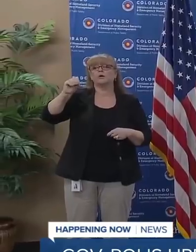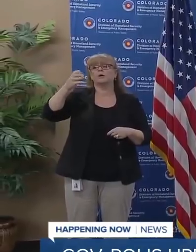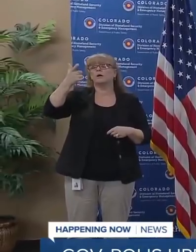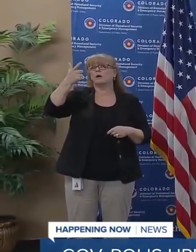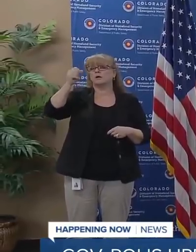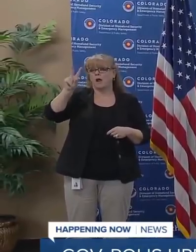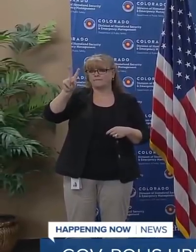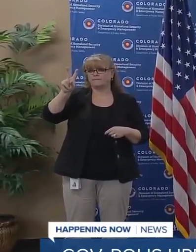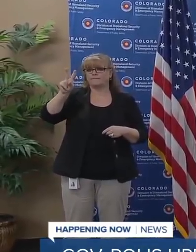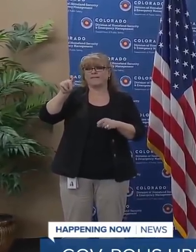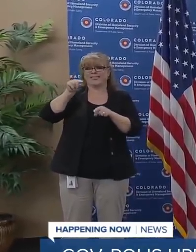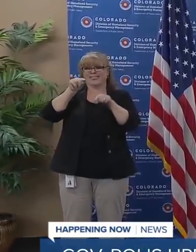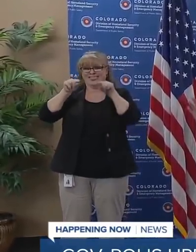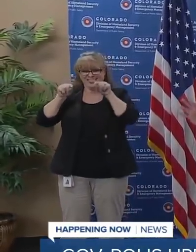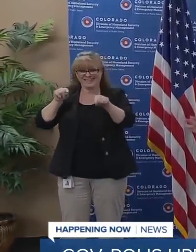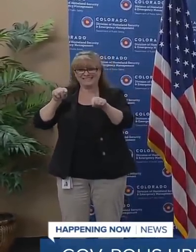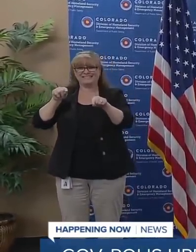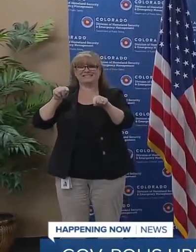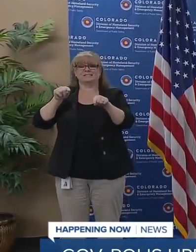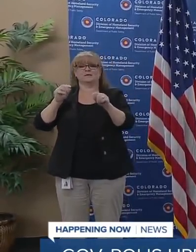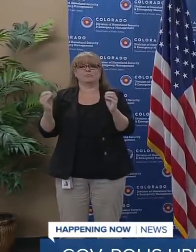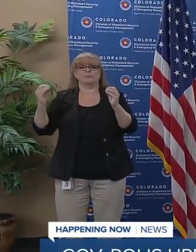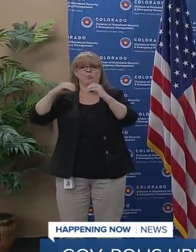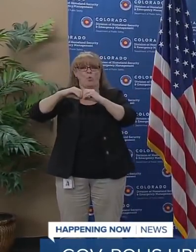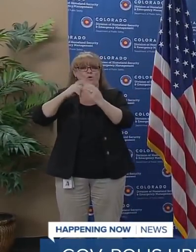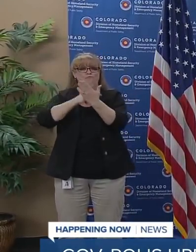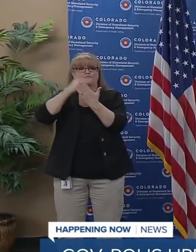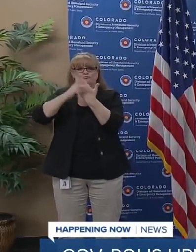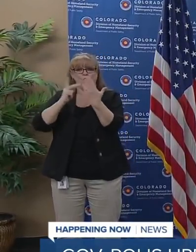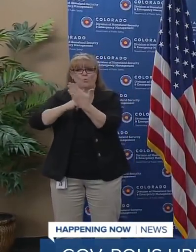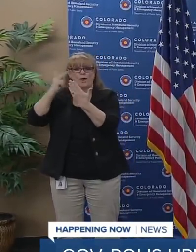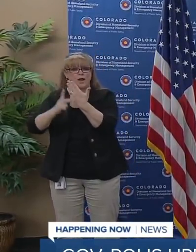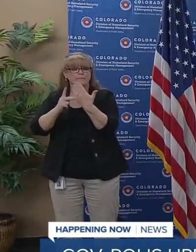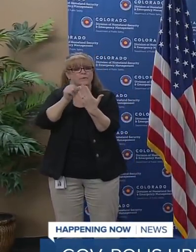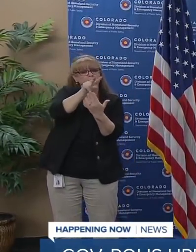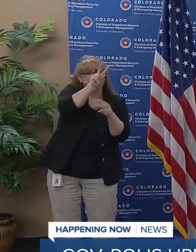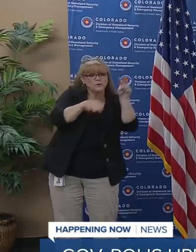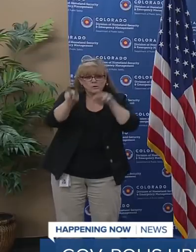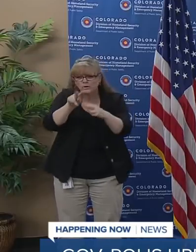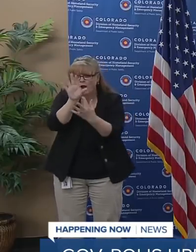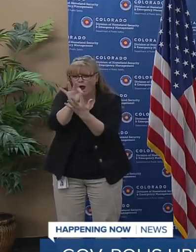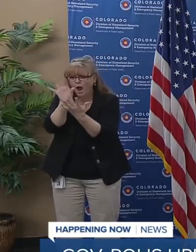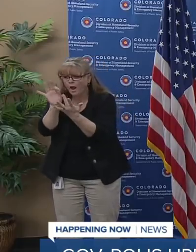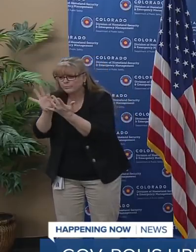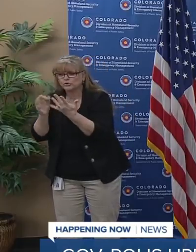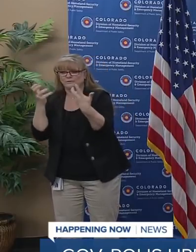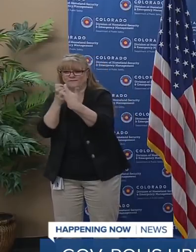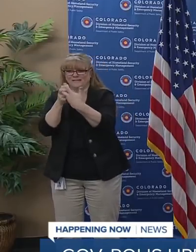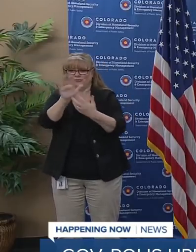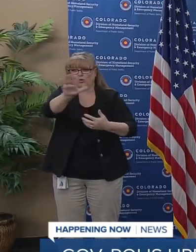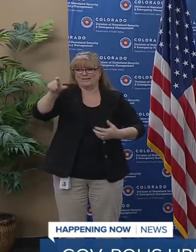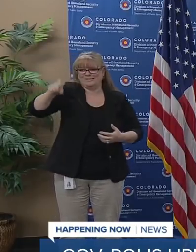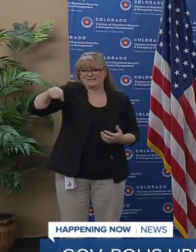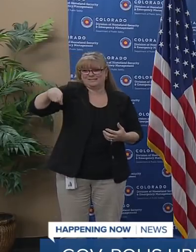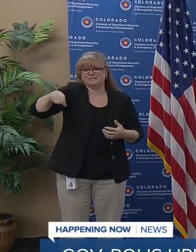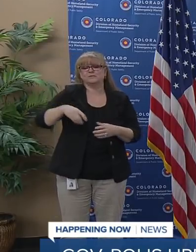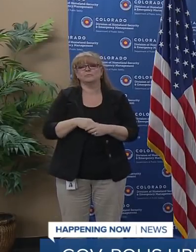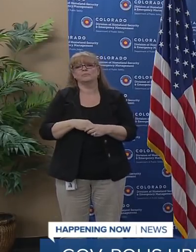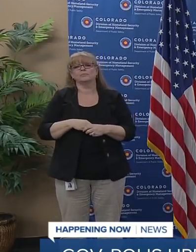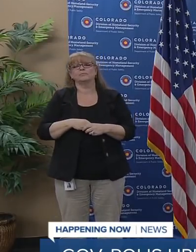these extended programs. Next slide. Now, this is really important. This is about our small businesses. So if you have a small